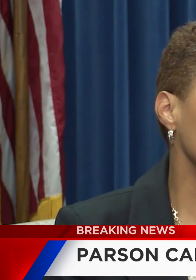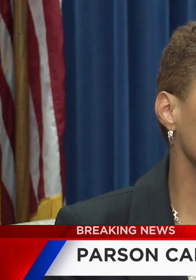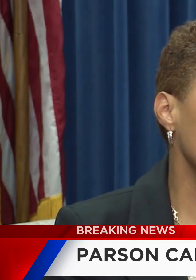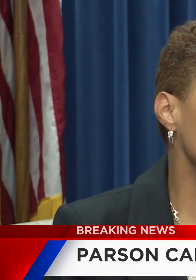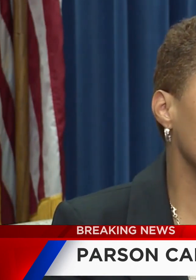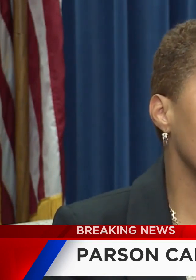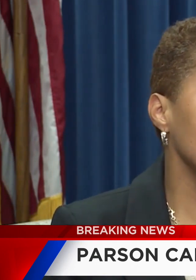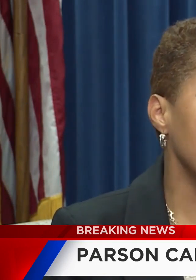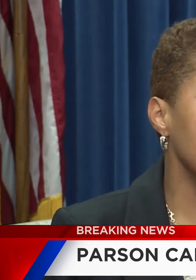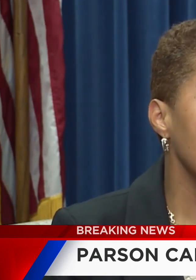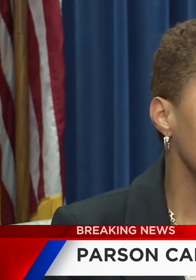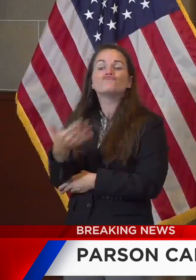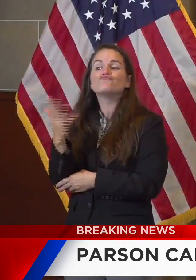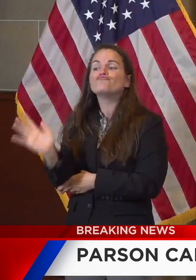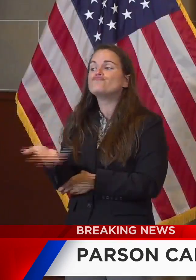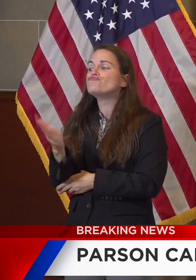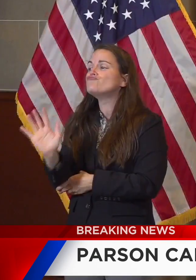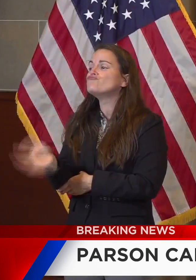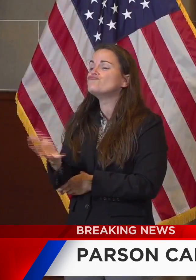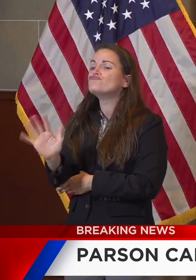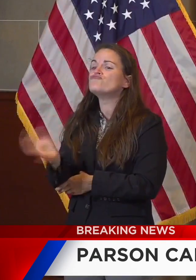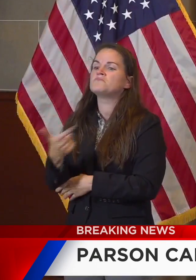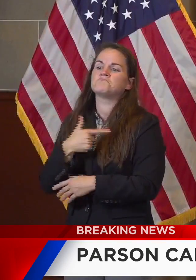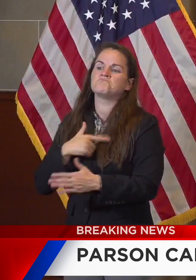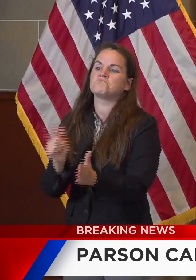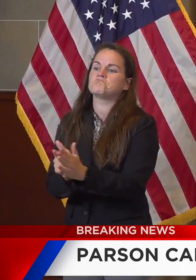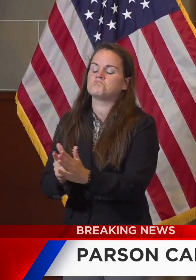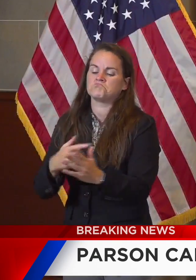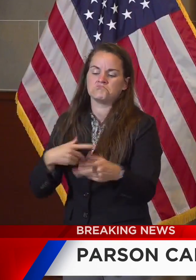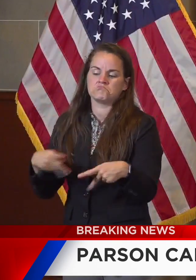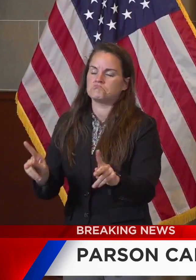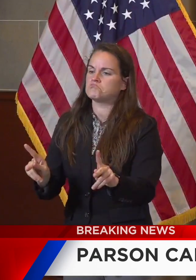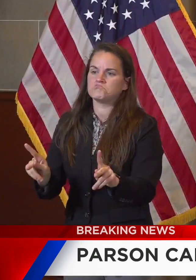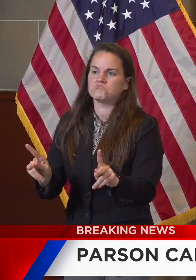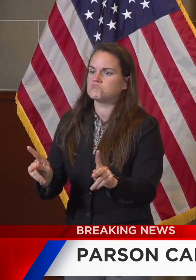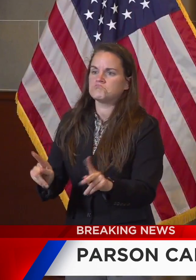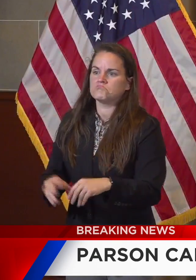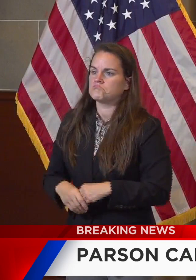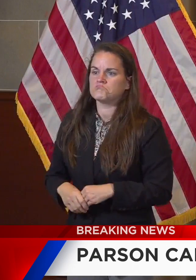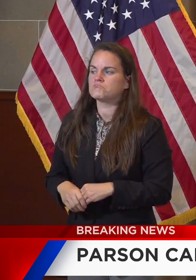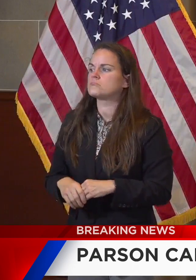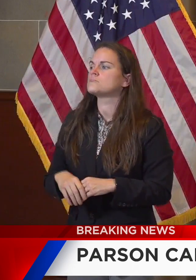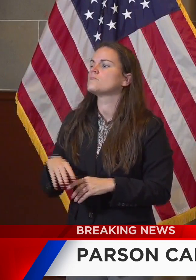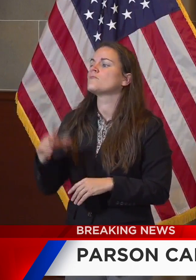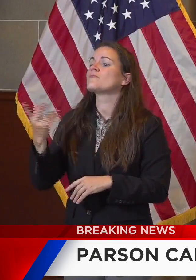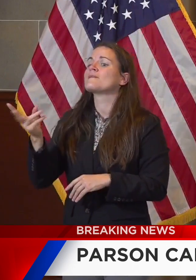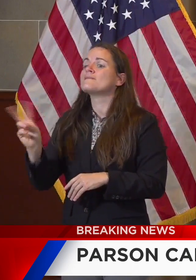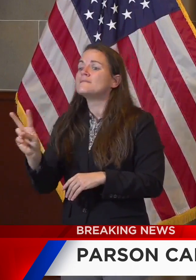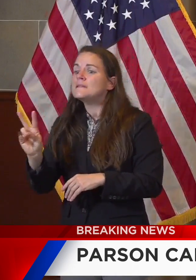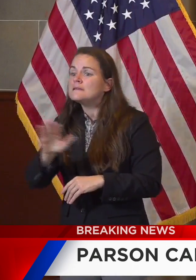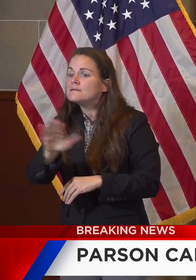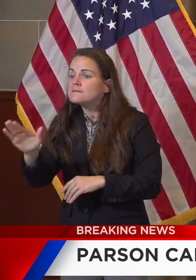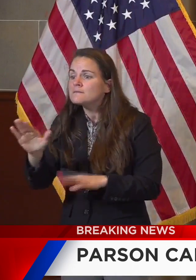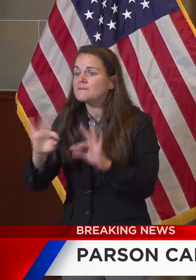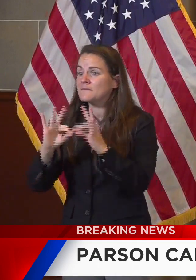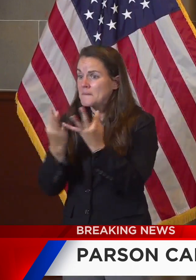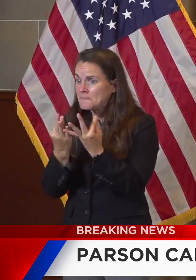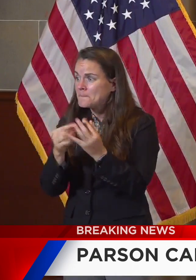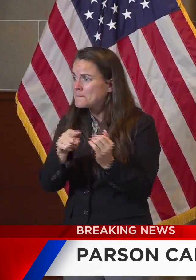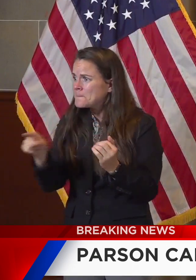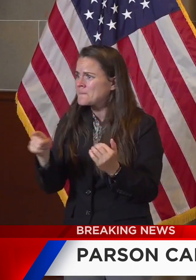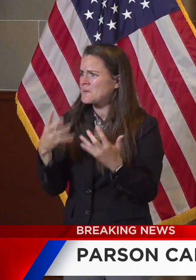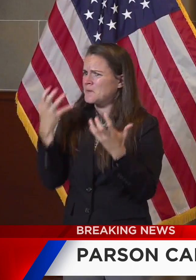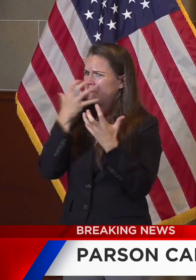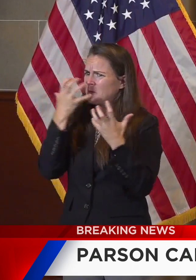people continue to be killed. These victims and their families deserve justice,